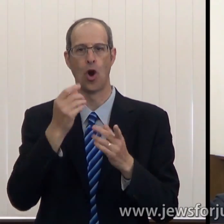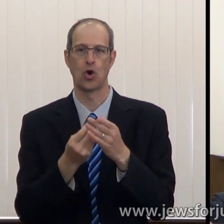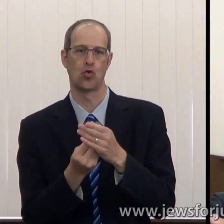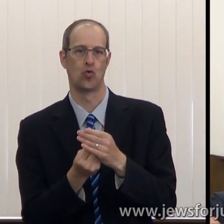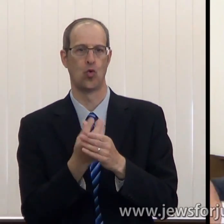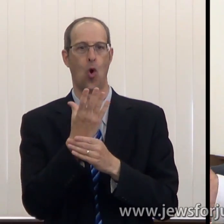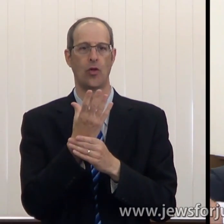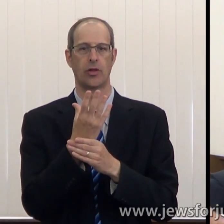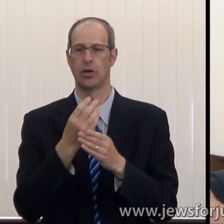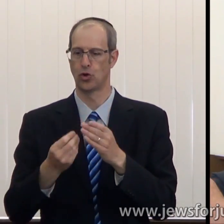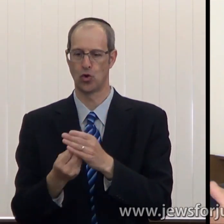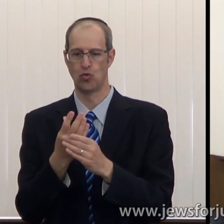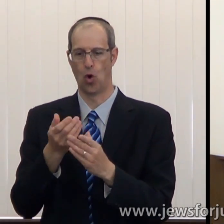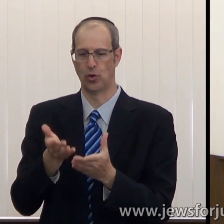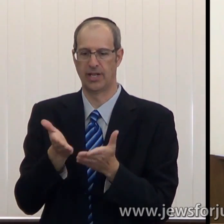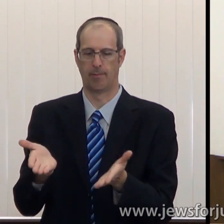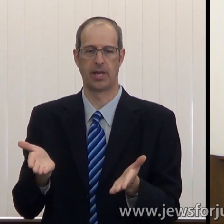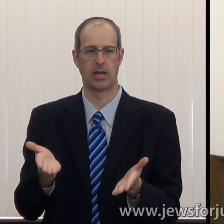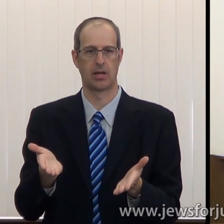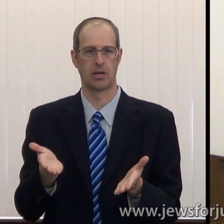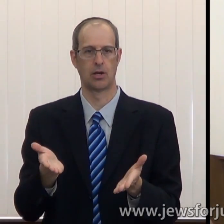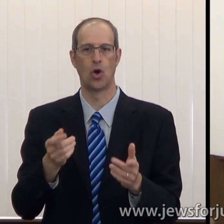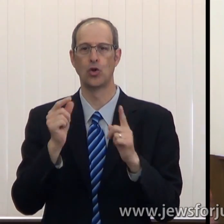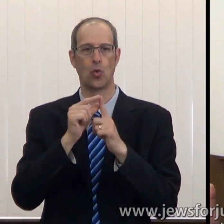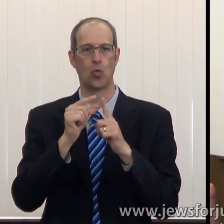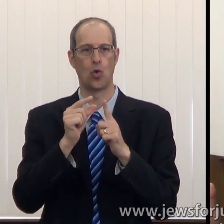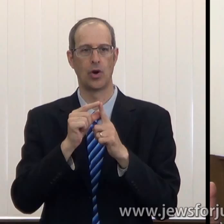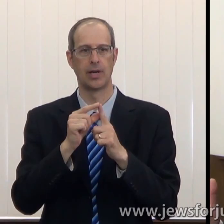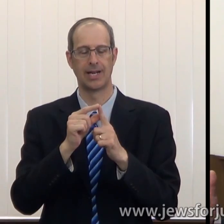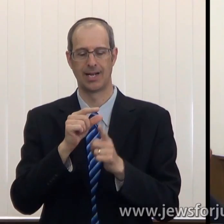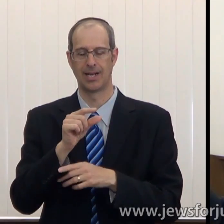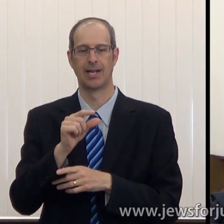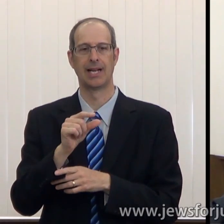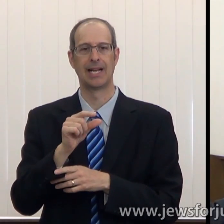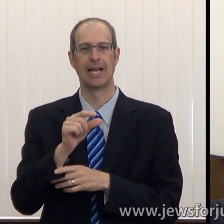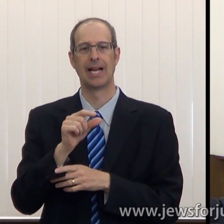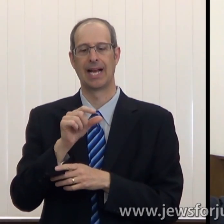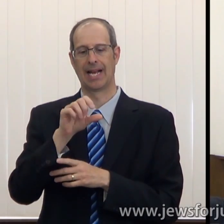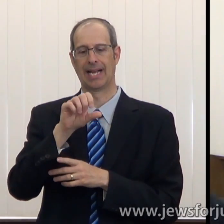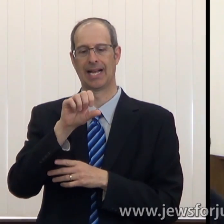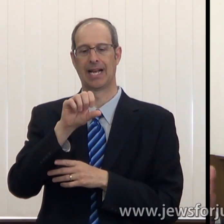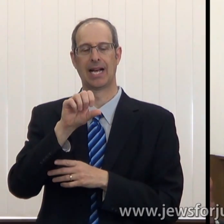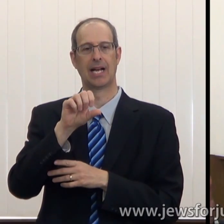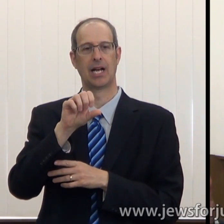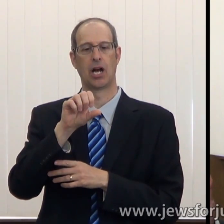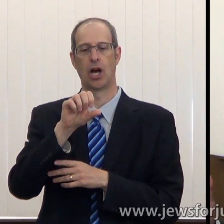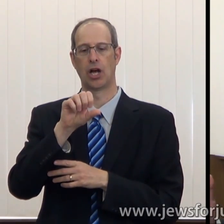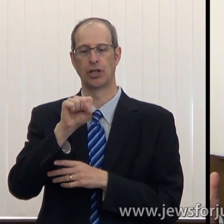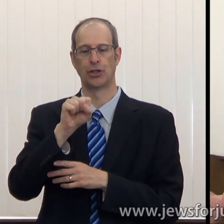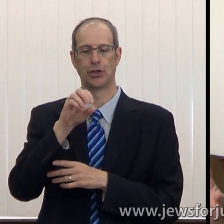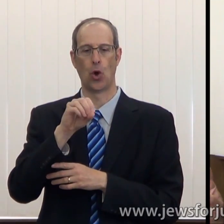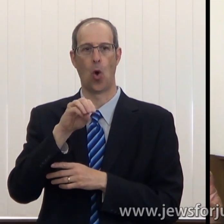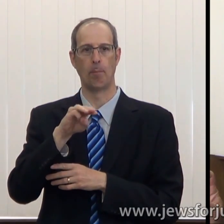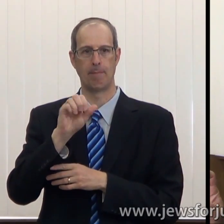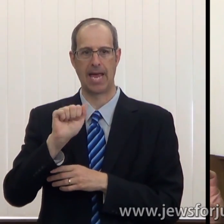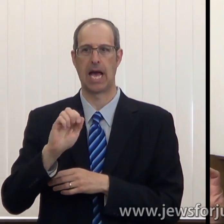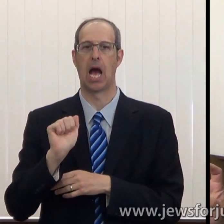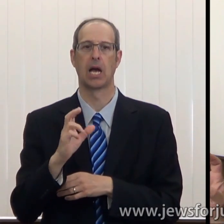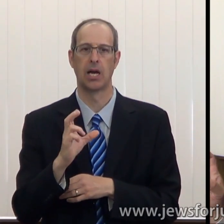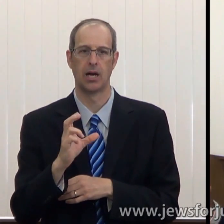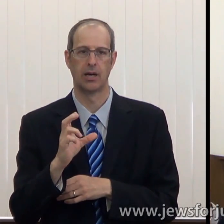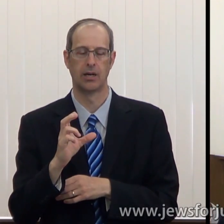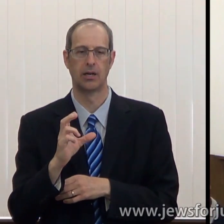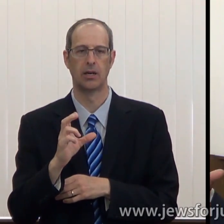growth, to grow something. It's the word called simichut, tzomeach. The word